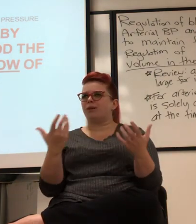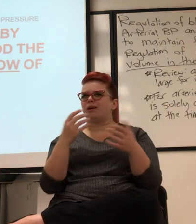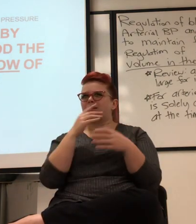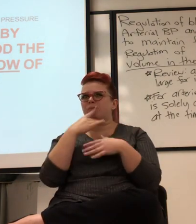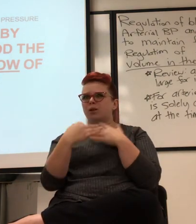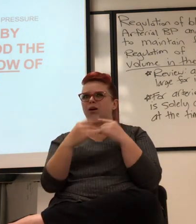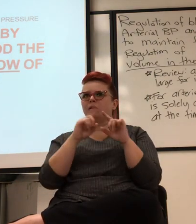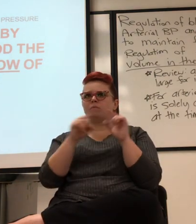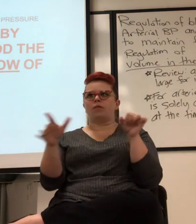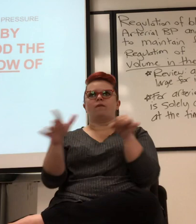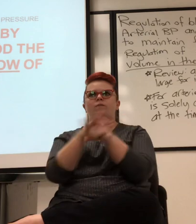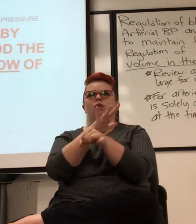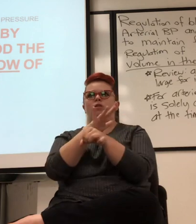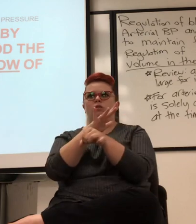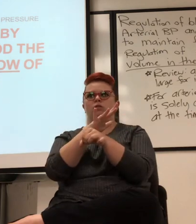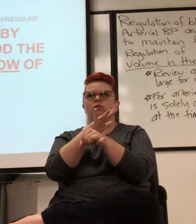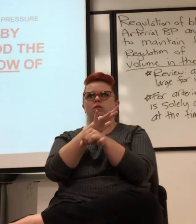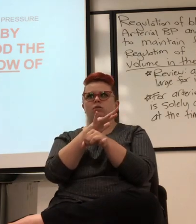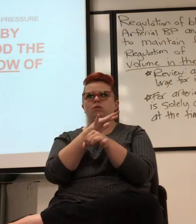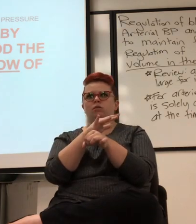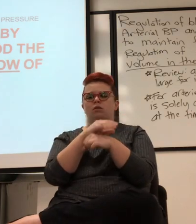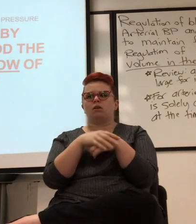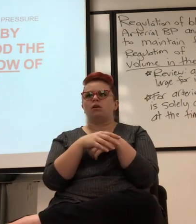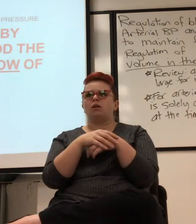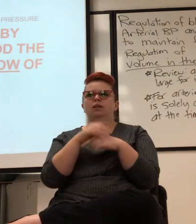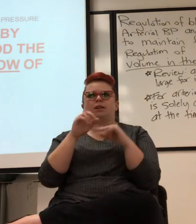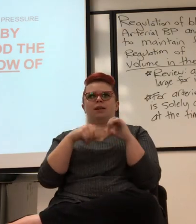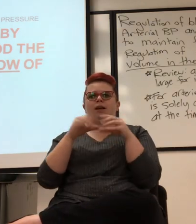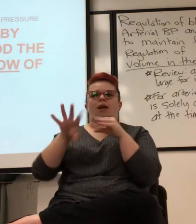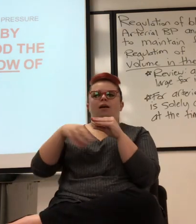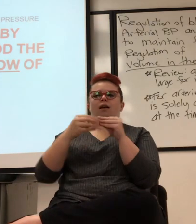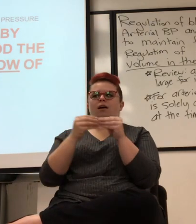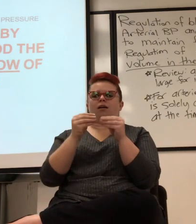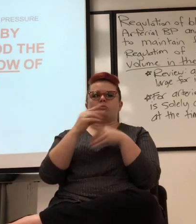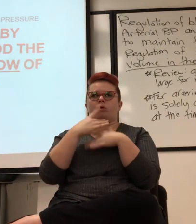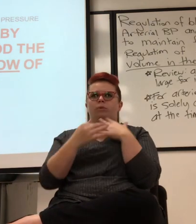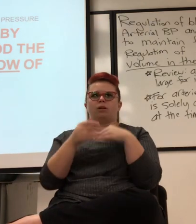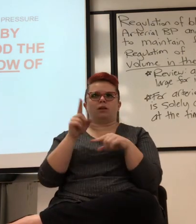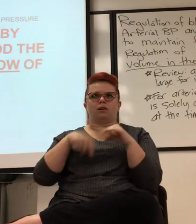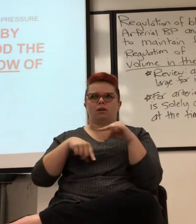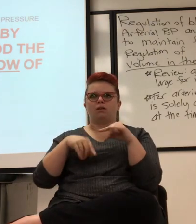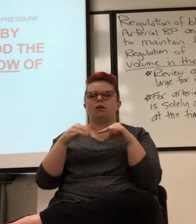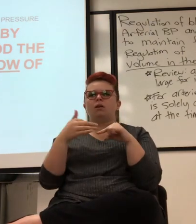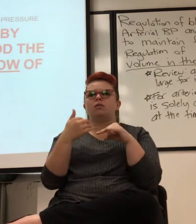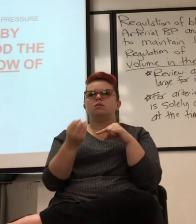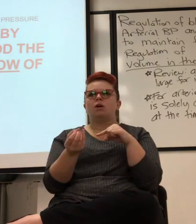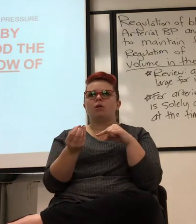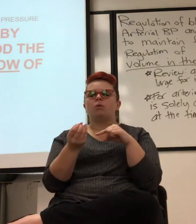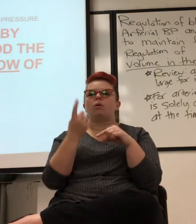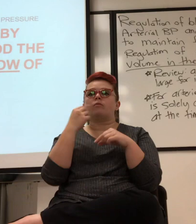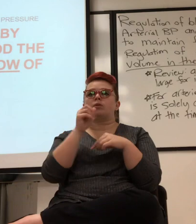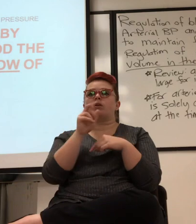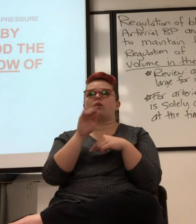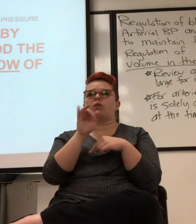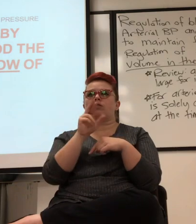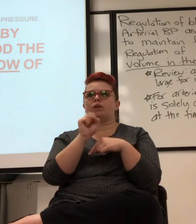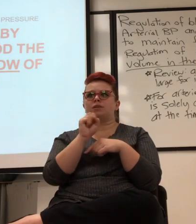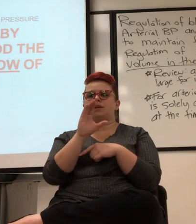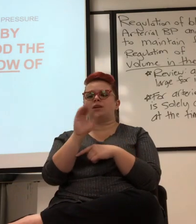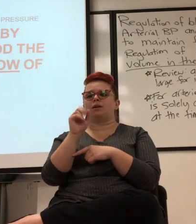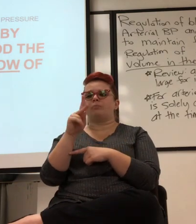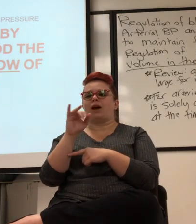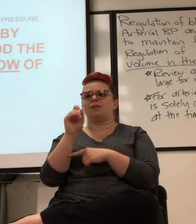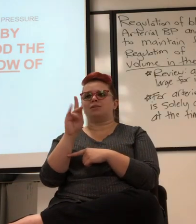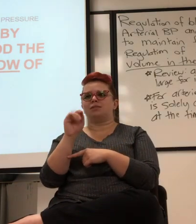full. They can't carry any more, okay? So for arteries, the capacitance is